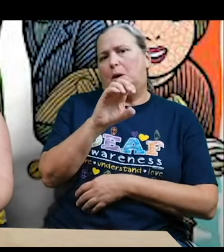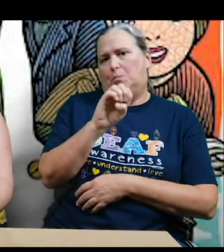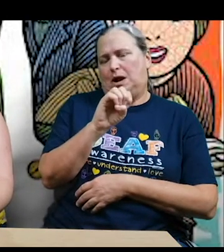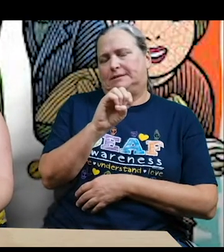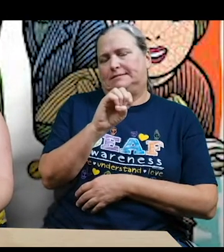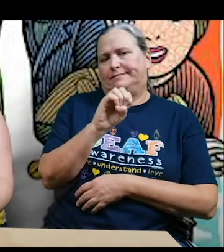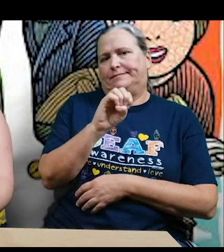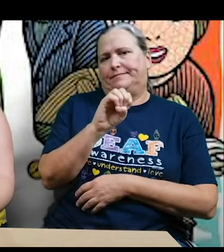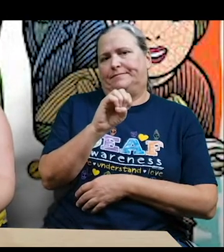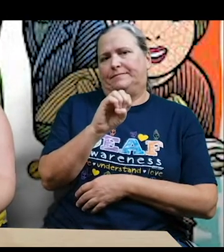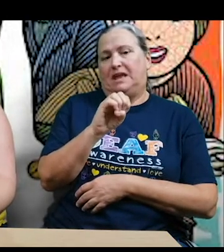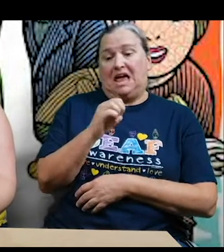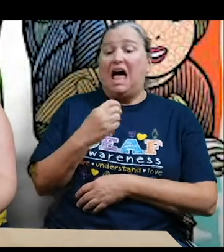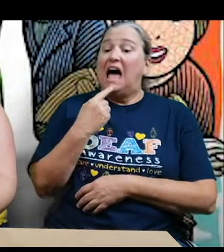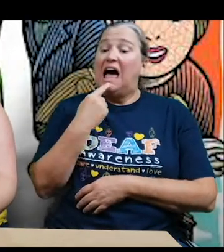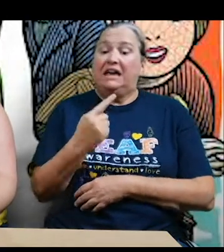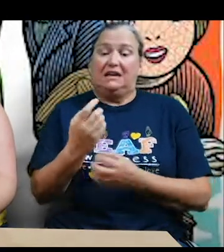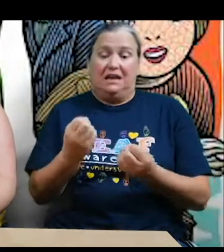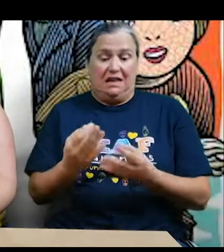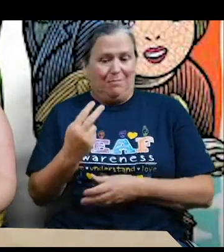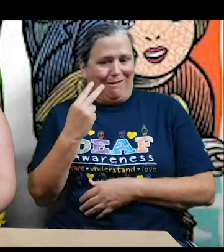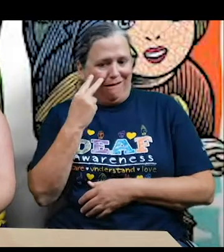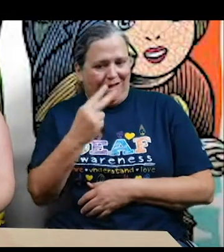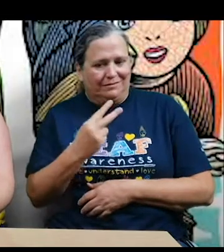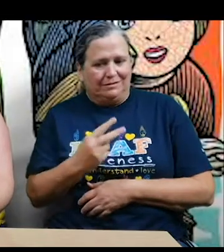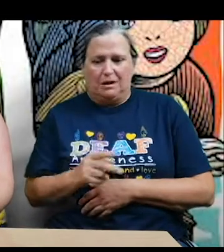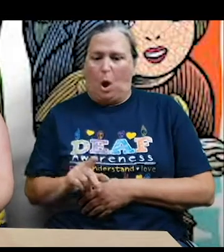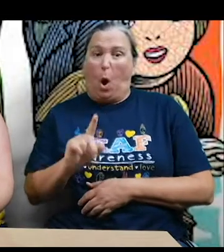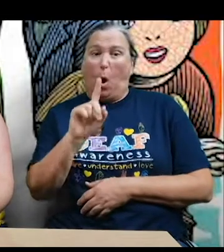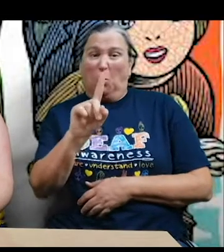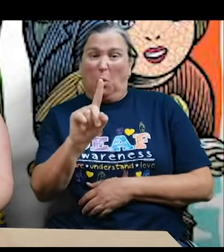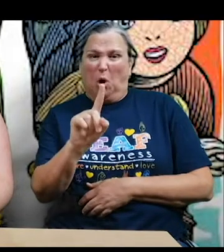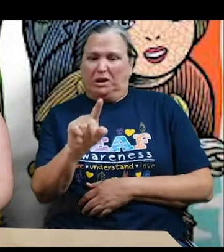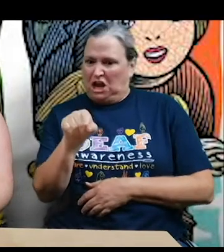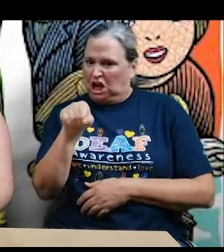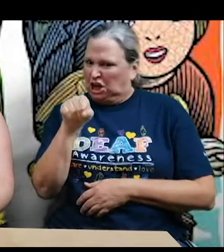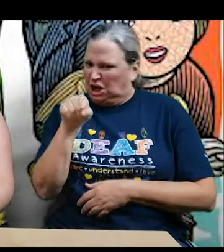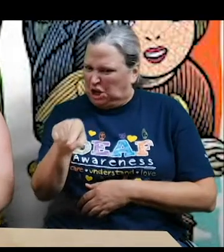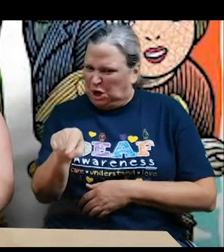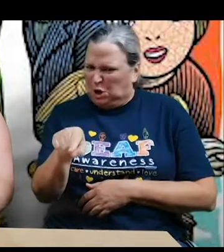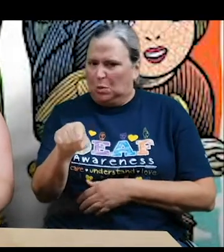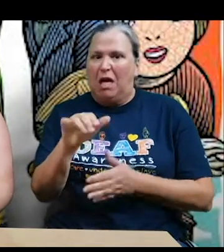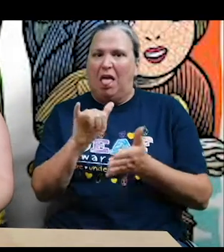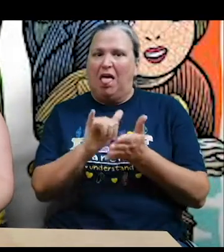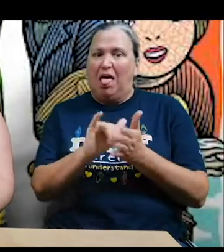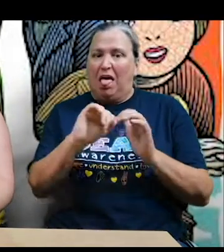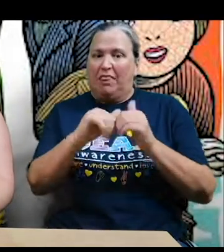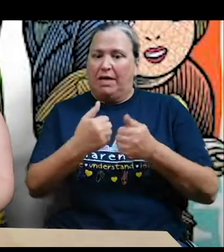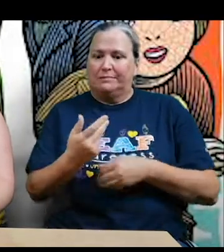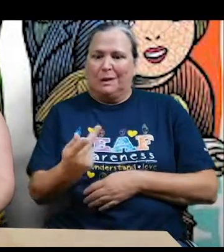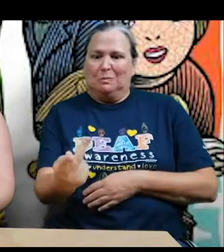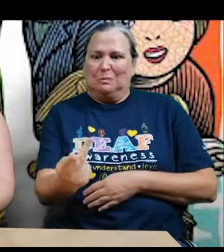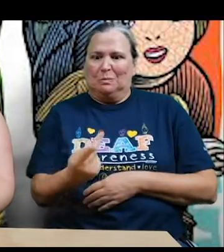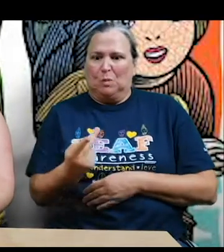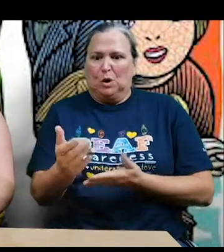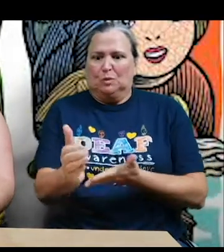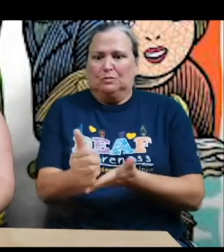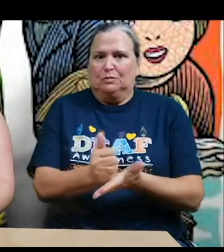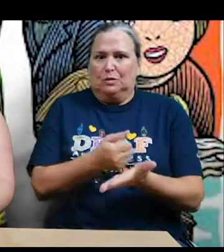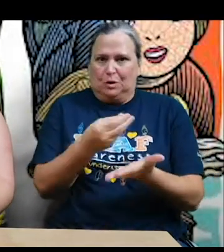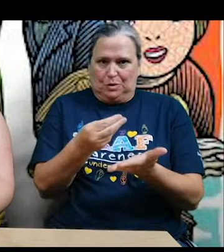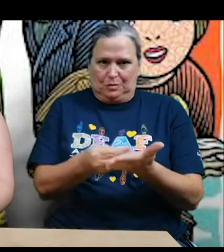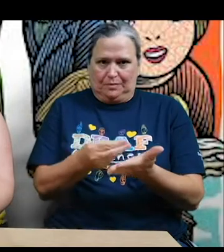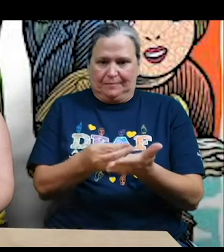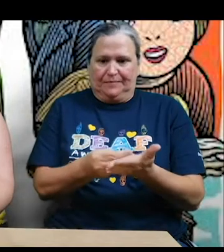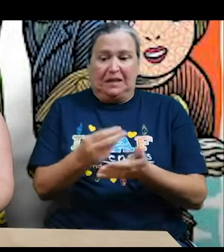seen. One. You. That's how you and me are gonna make some money. I seen it last time I